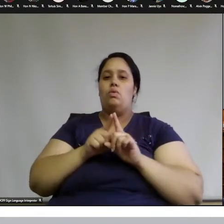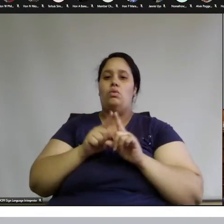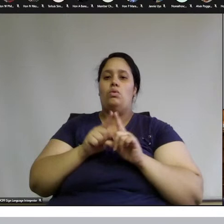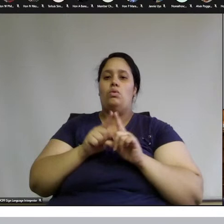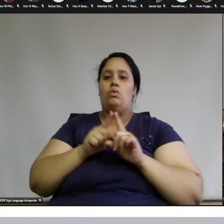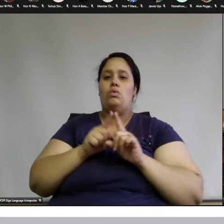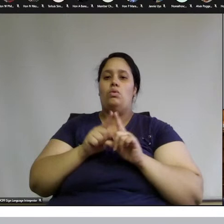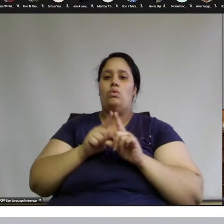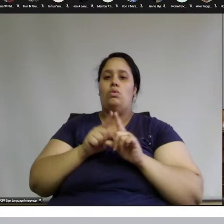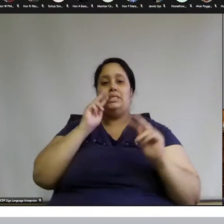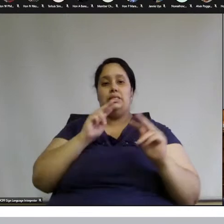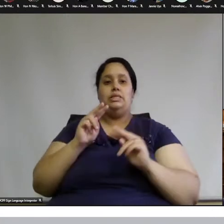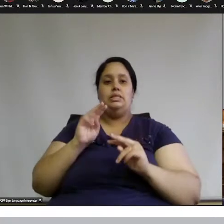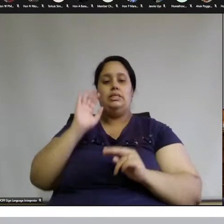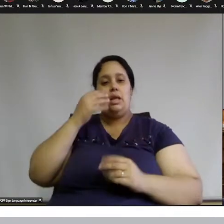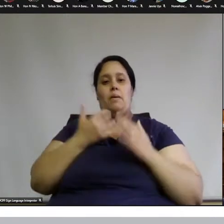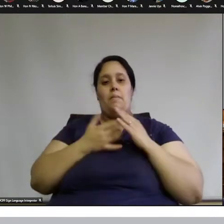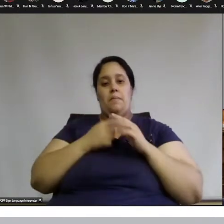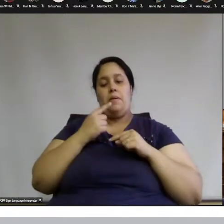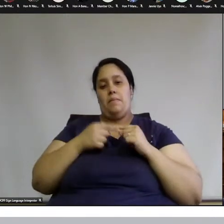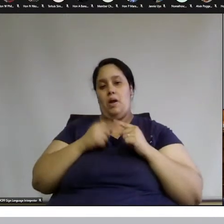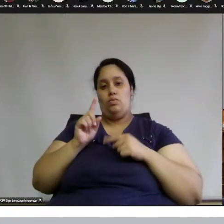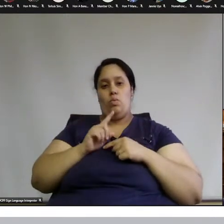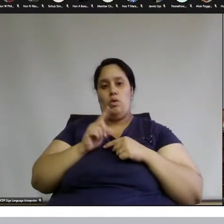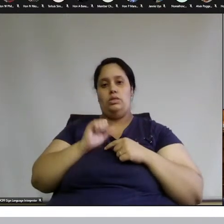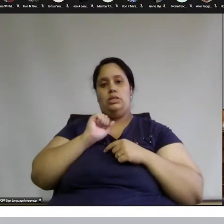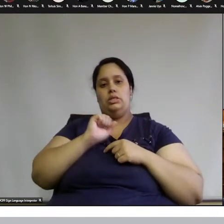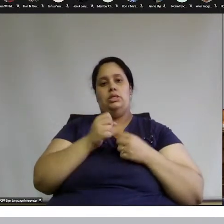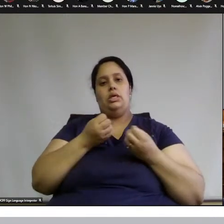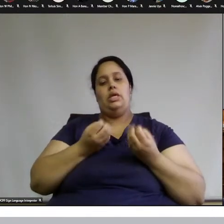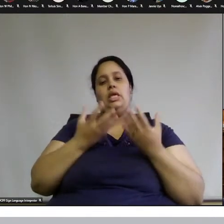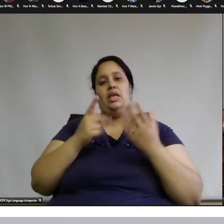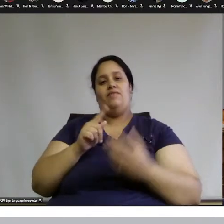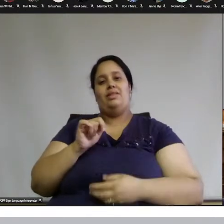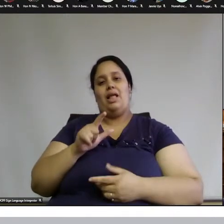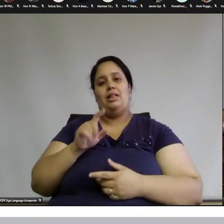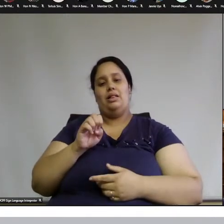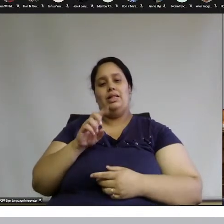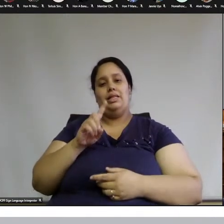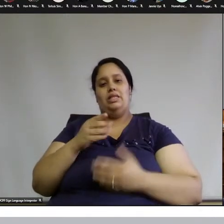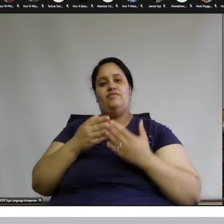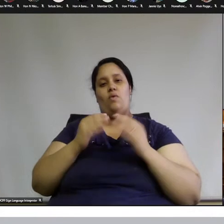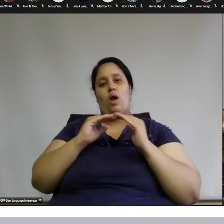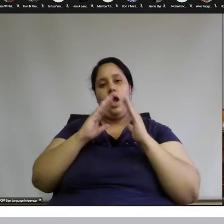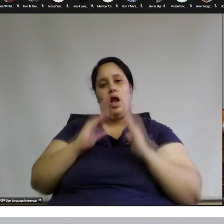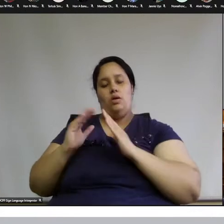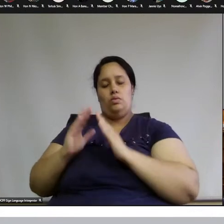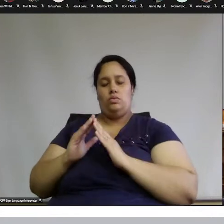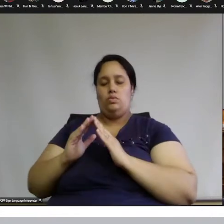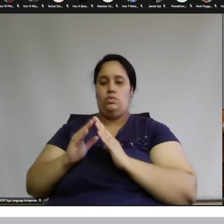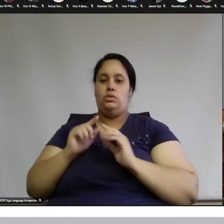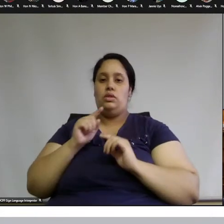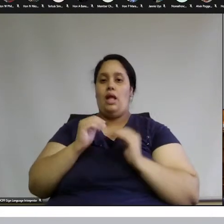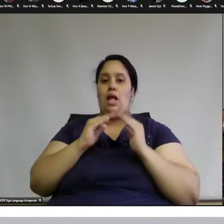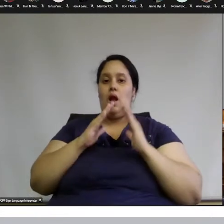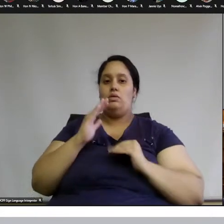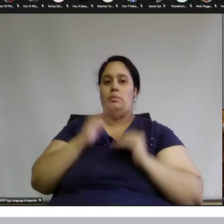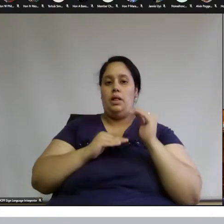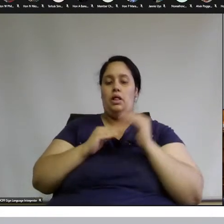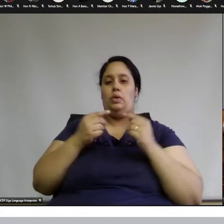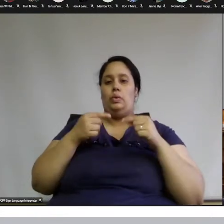MEC seems to be passionate about is issuing title deeds for housing that were built